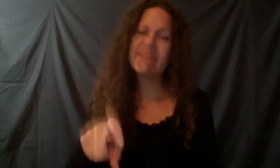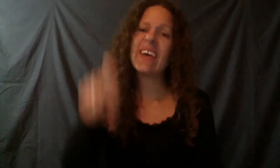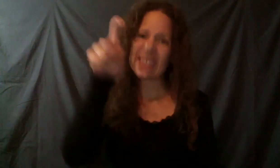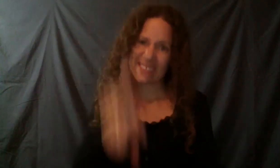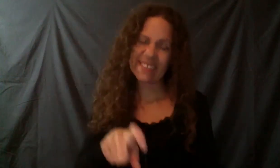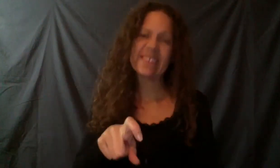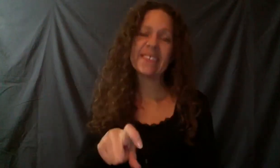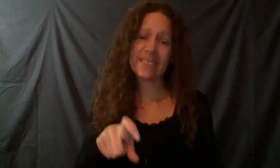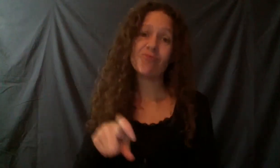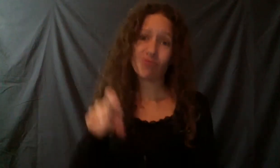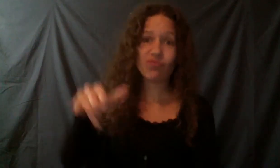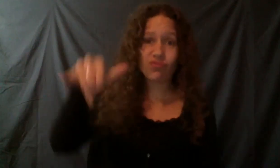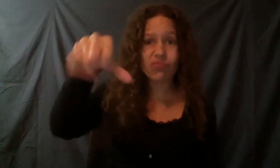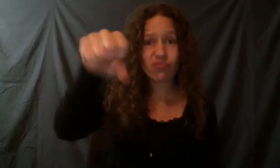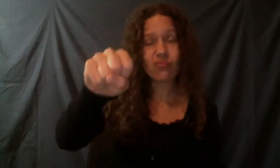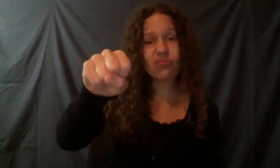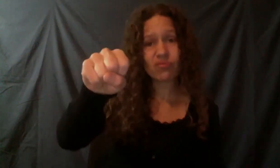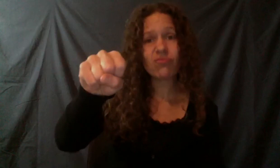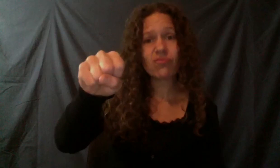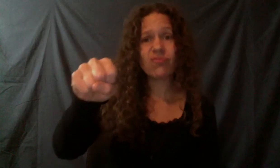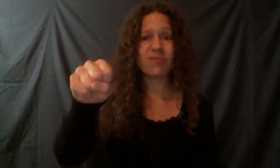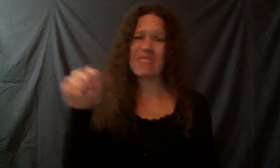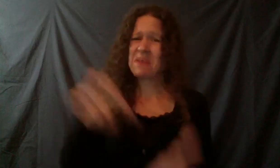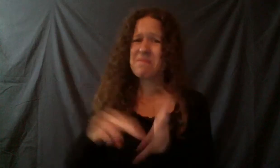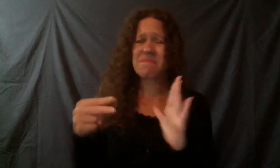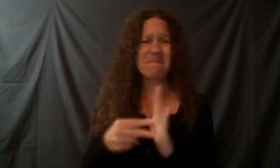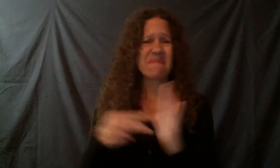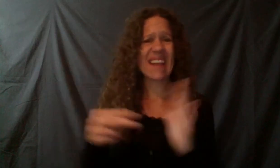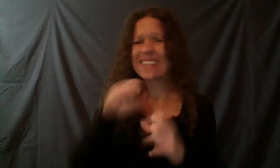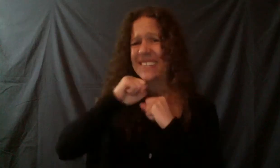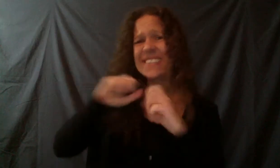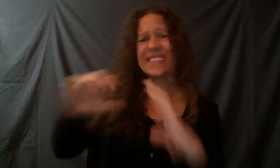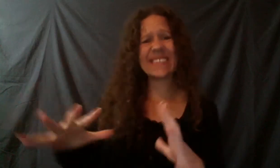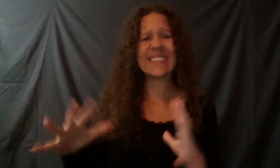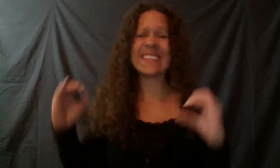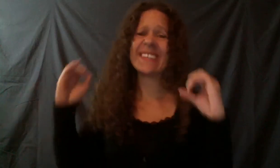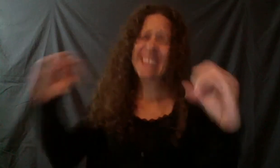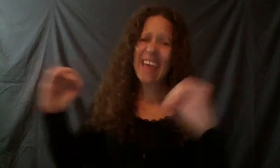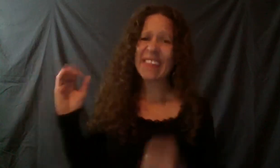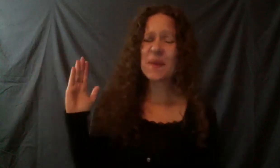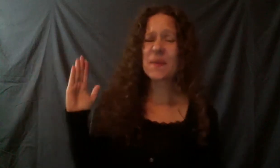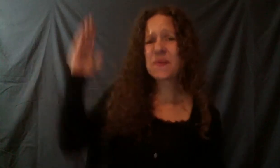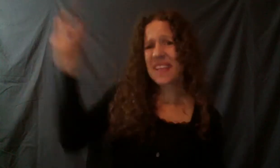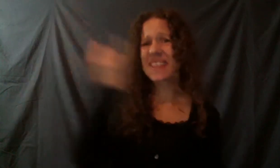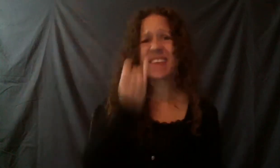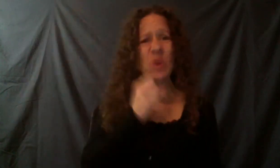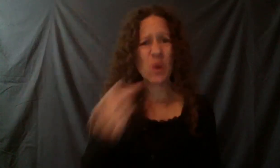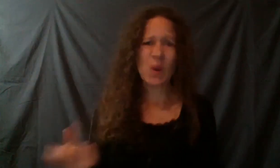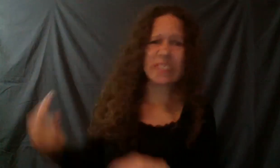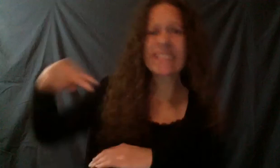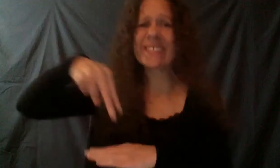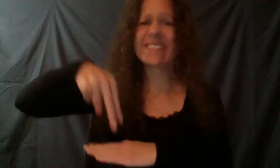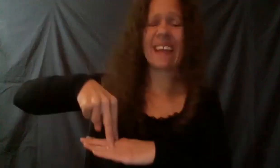do. It all means nothing if you don't stand up for